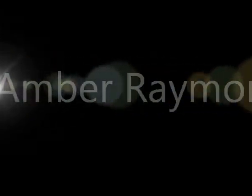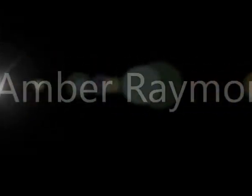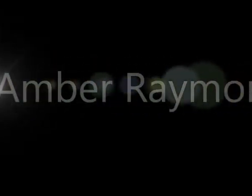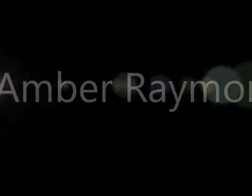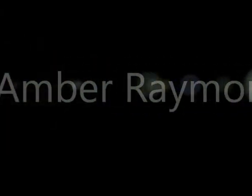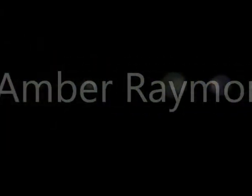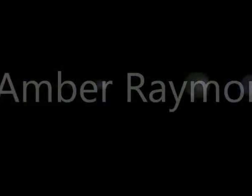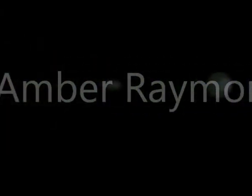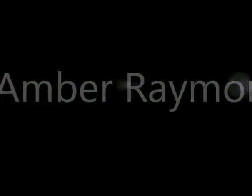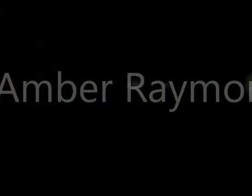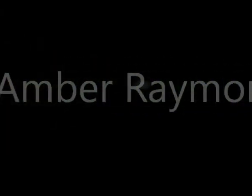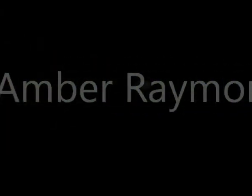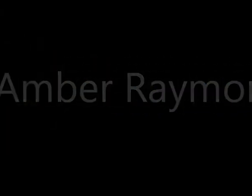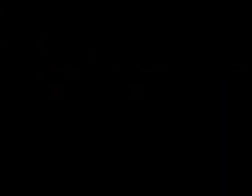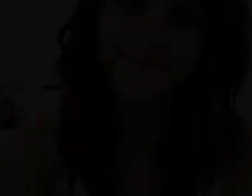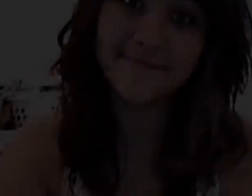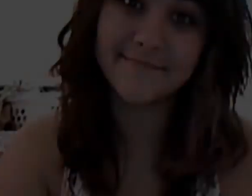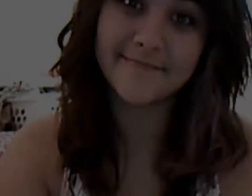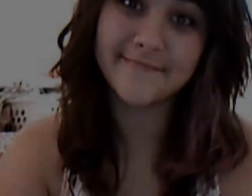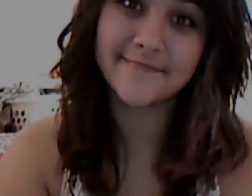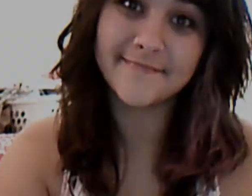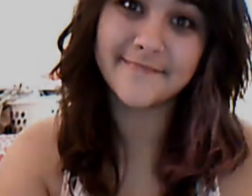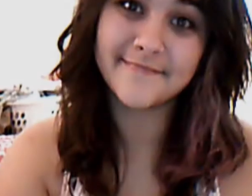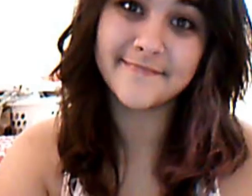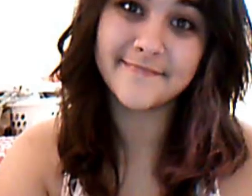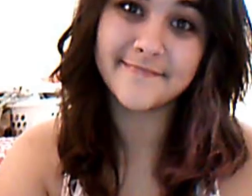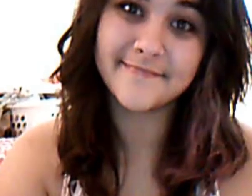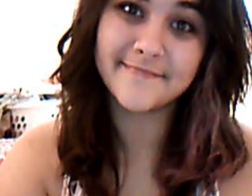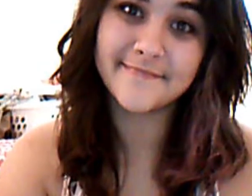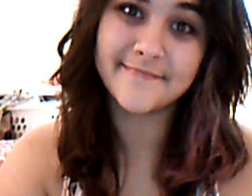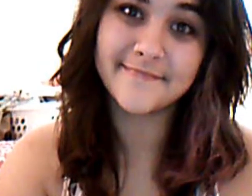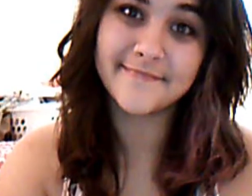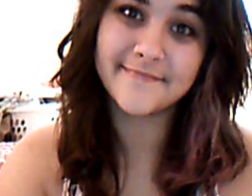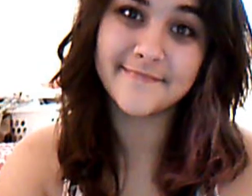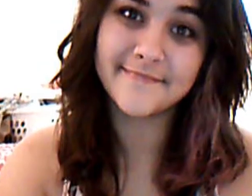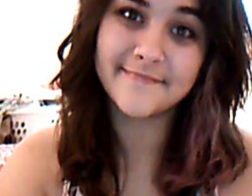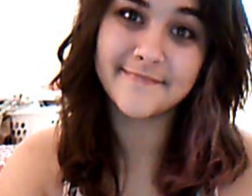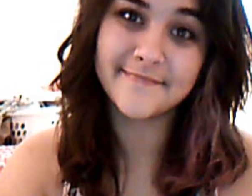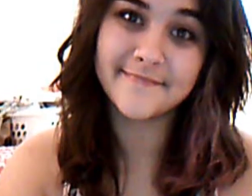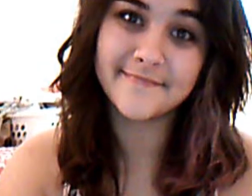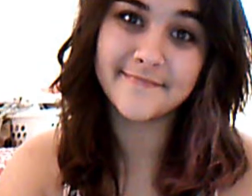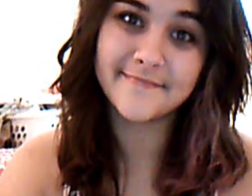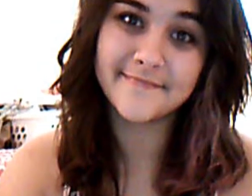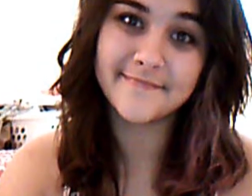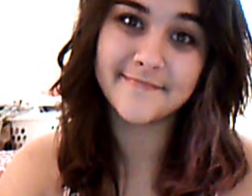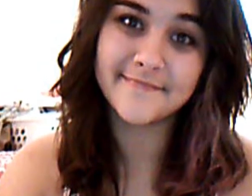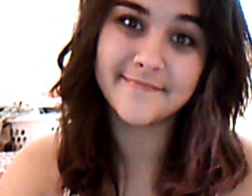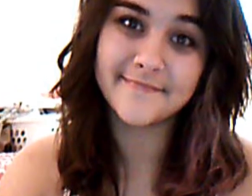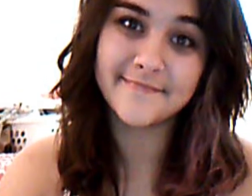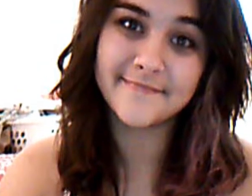Yeah, I'm chillin' on a dirt road Laid back, swirmin' like I'm George Jones